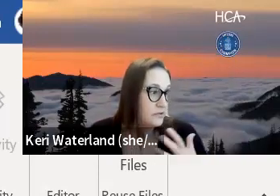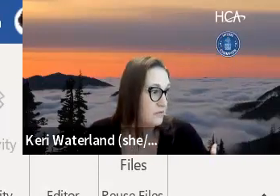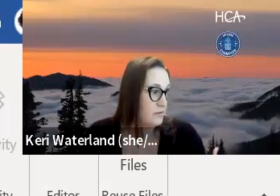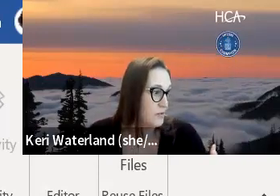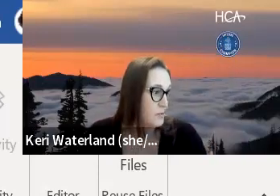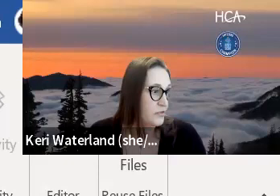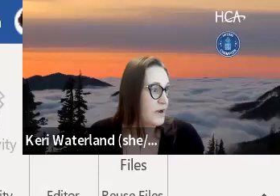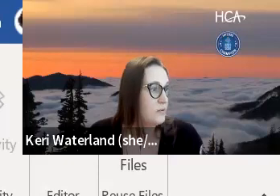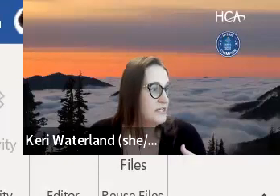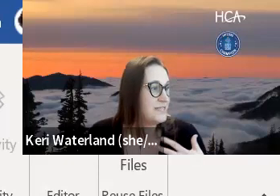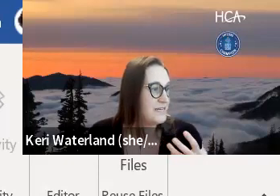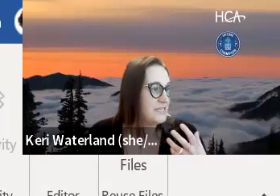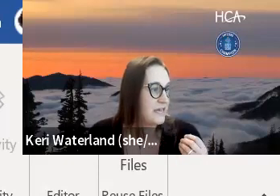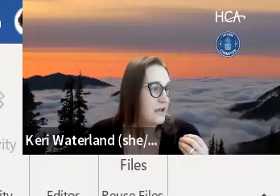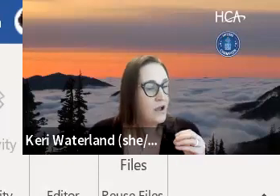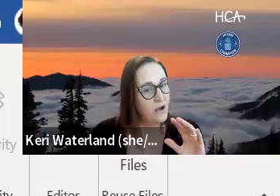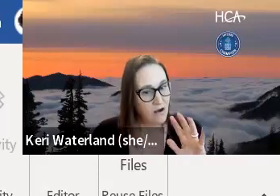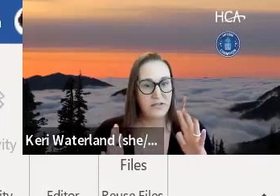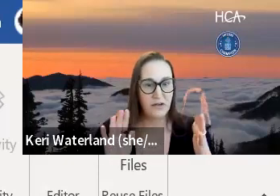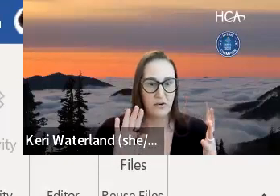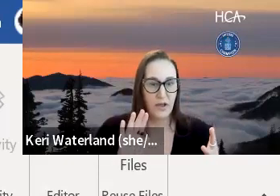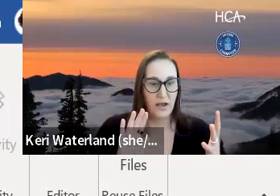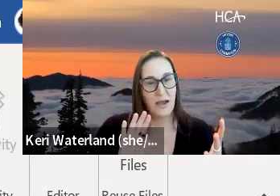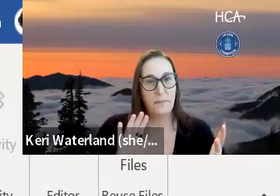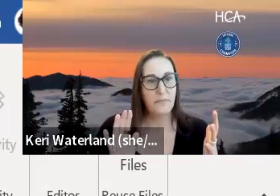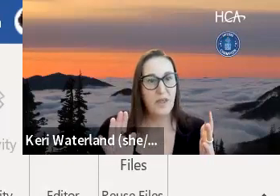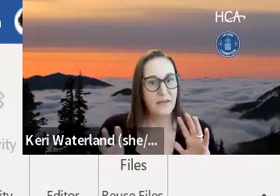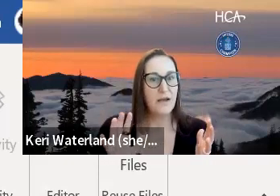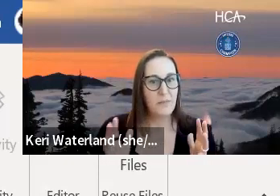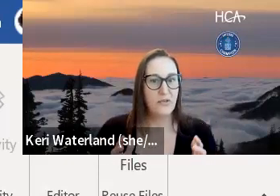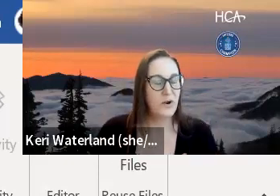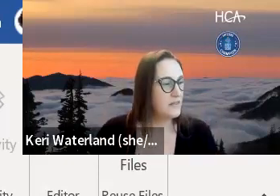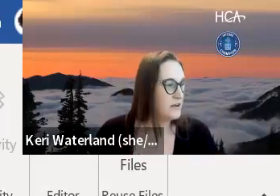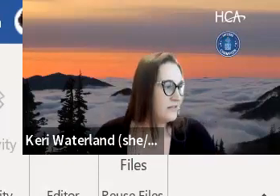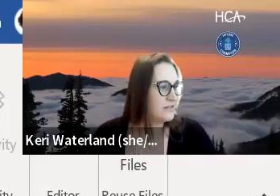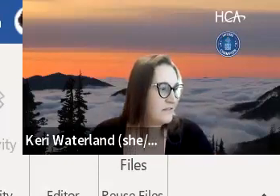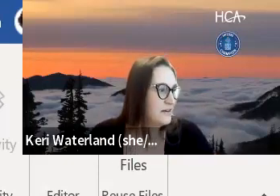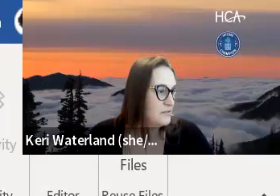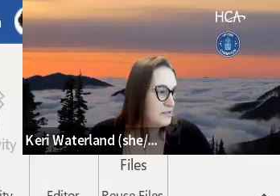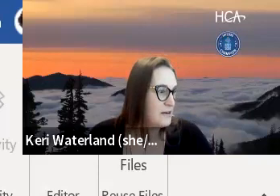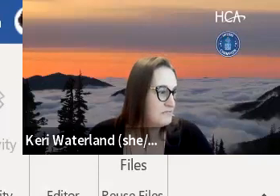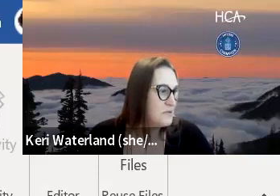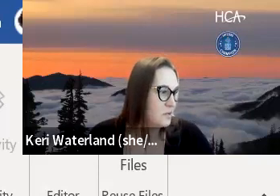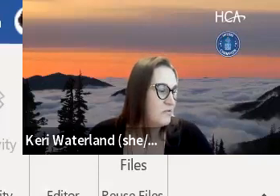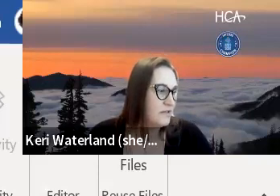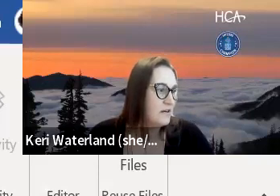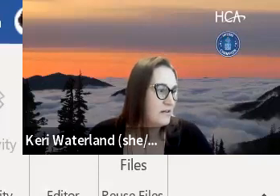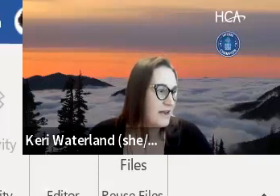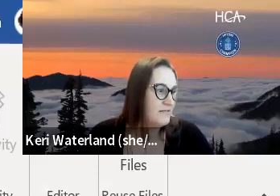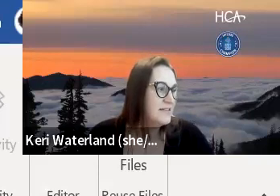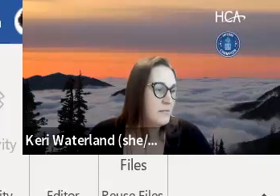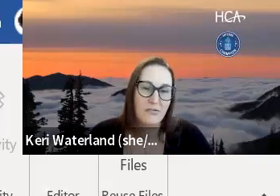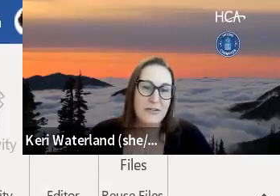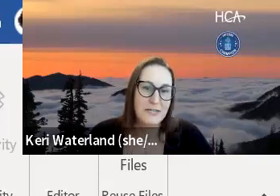there's absolutely room for both, right? We just need to also, I think, compare the way that they're funded and rolled out so that we're really